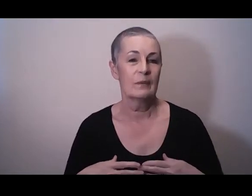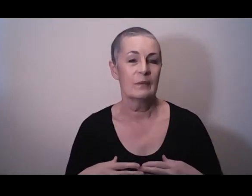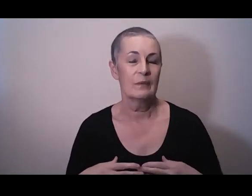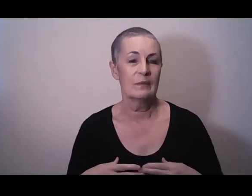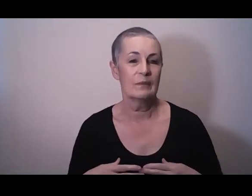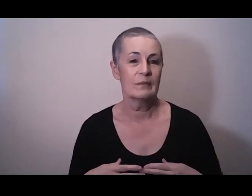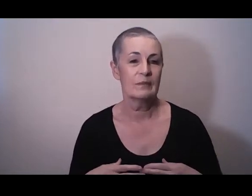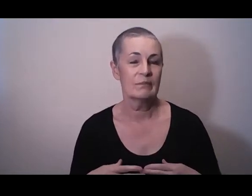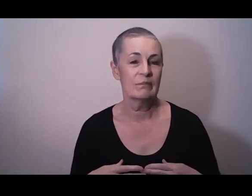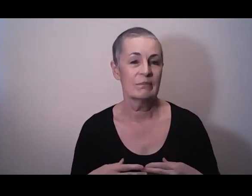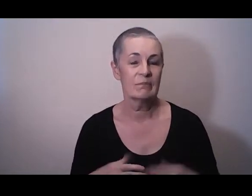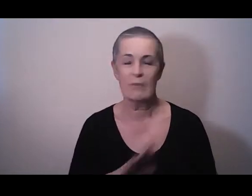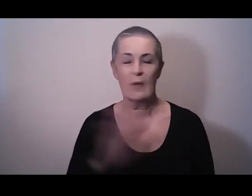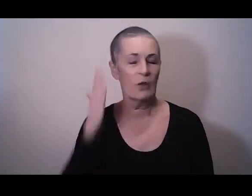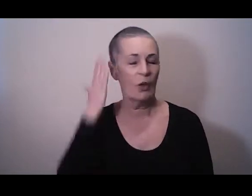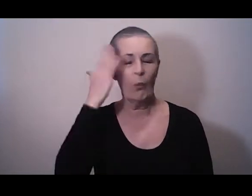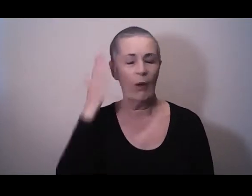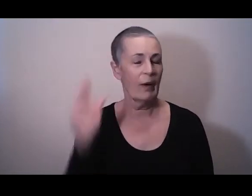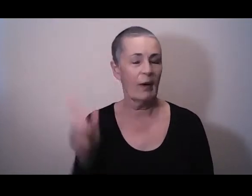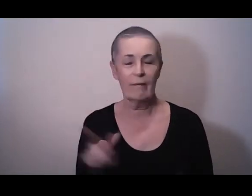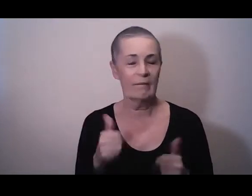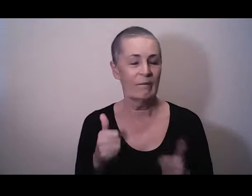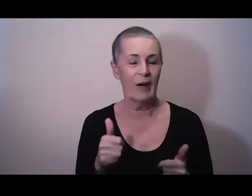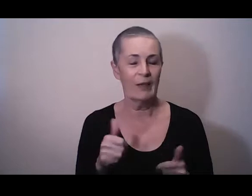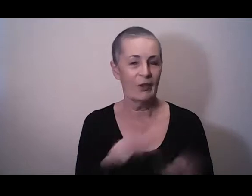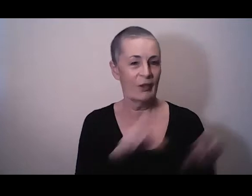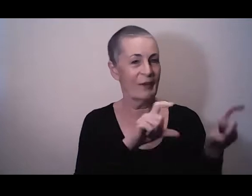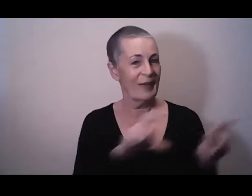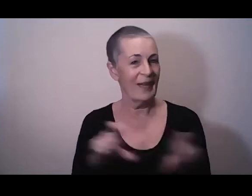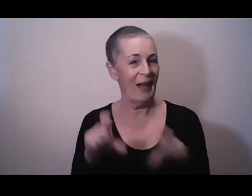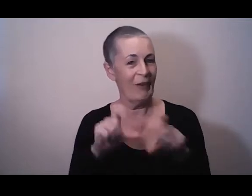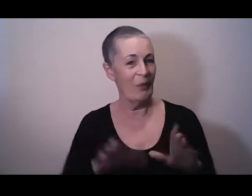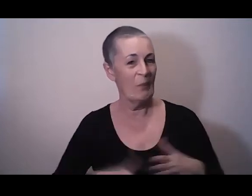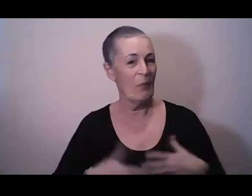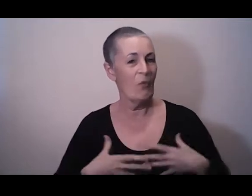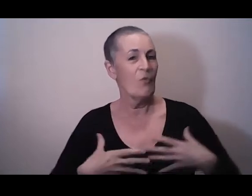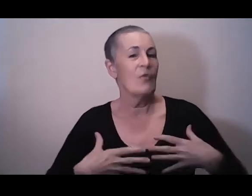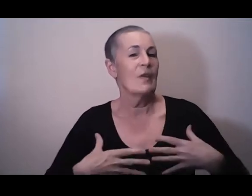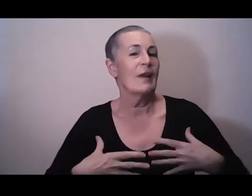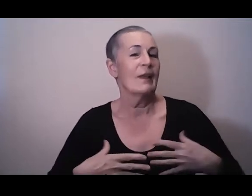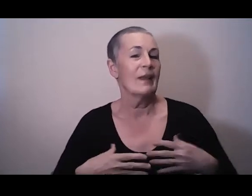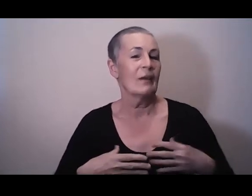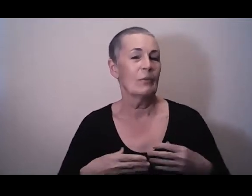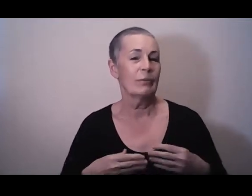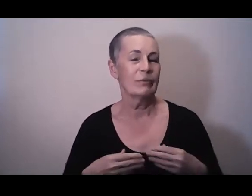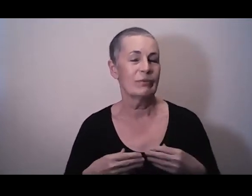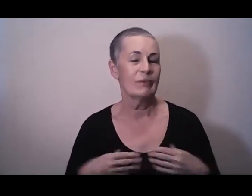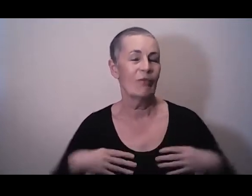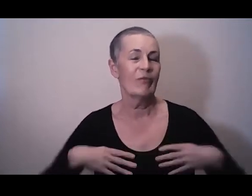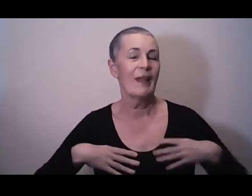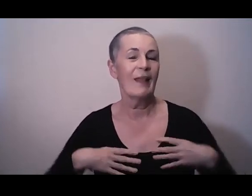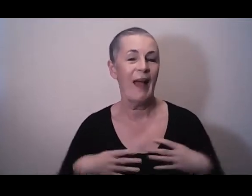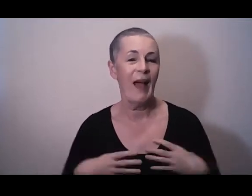Don't worry too much. As long as you keep breathing in a relaxed way, that's what counts.